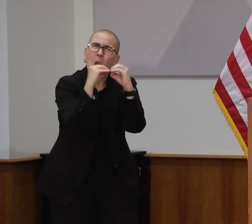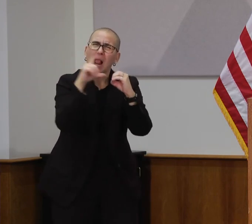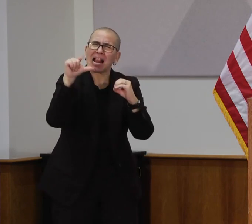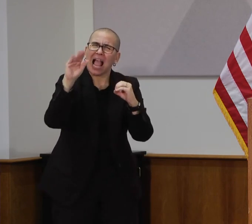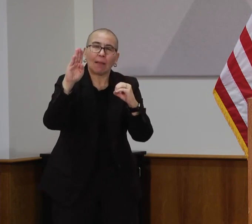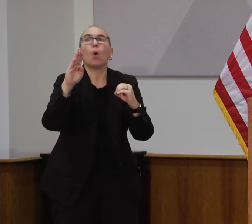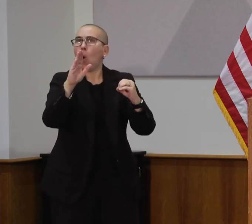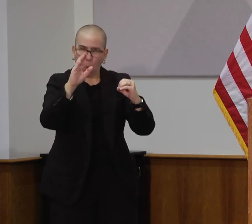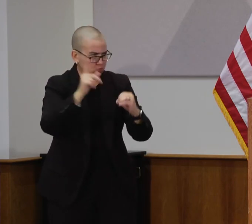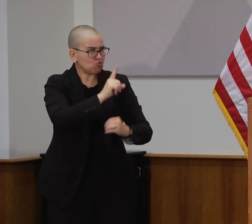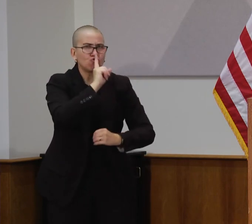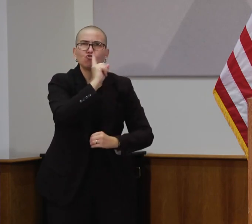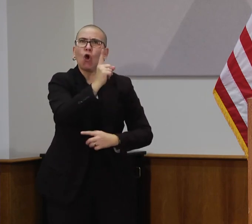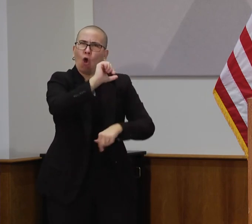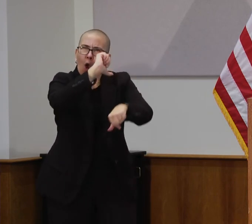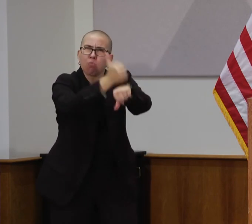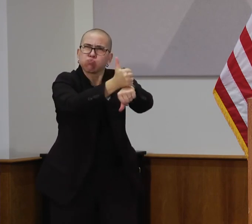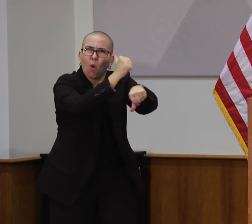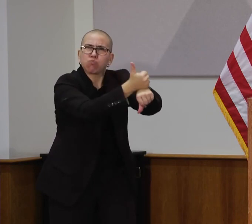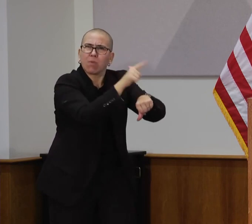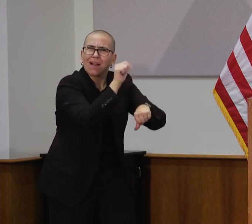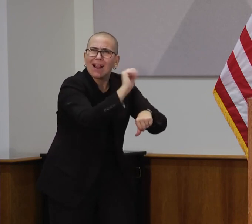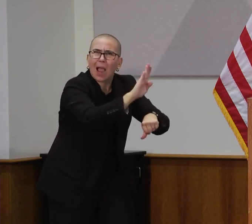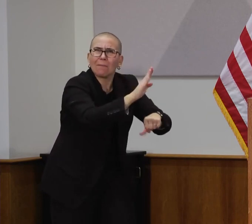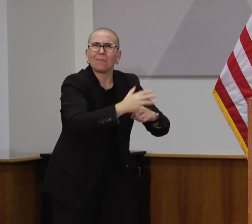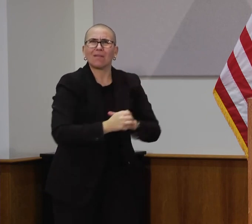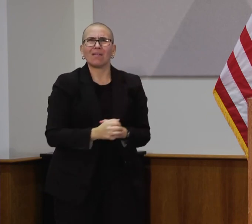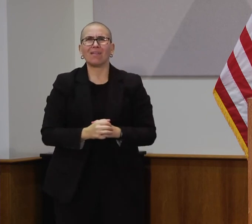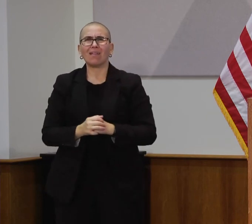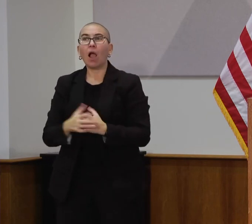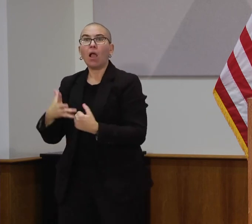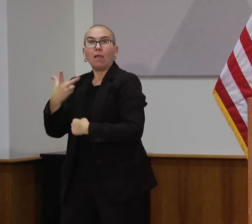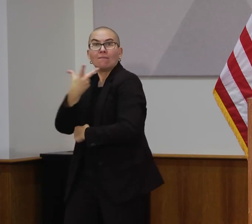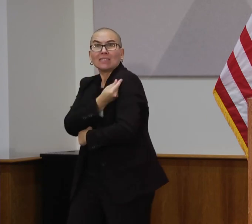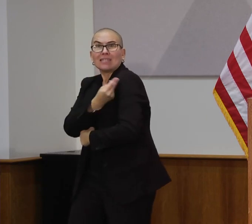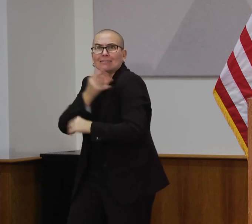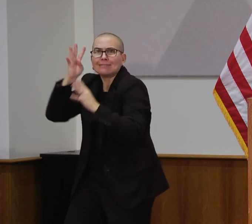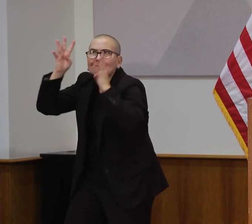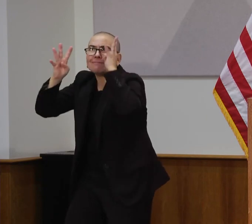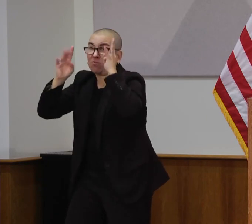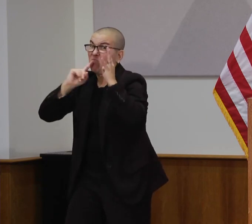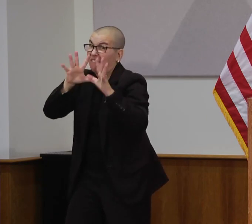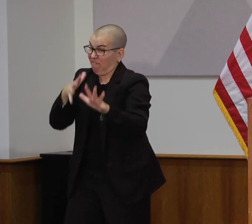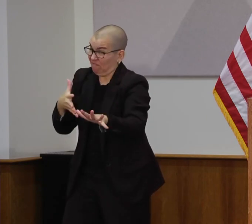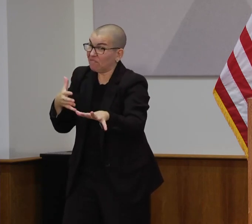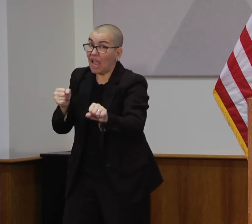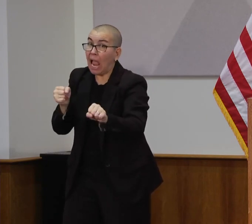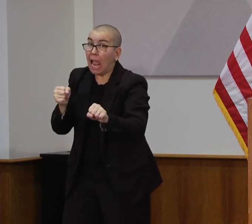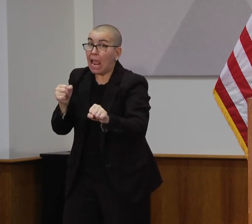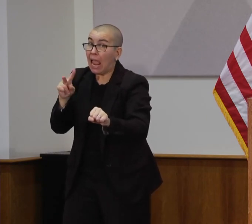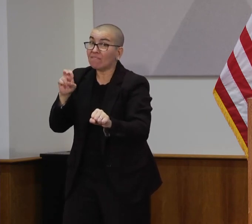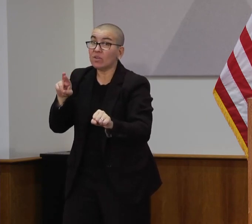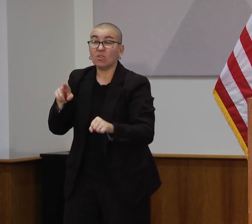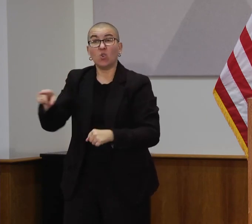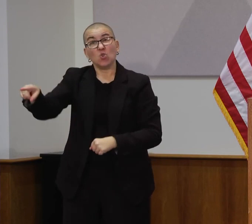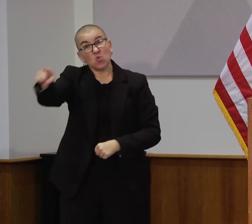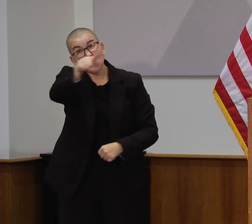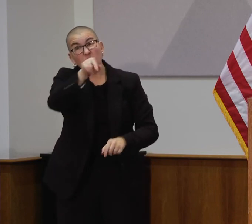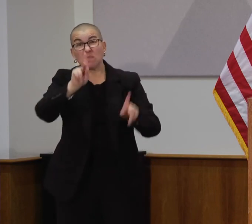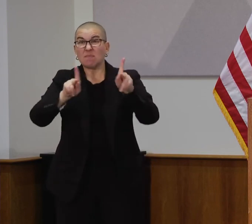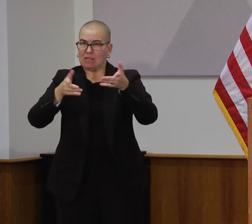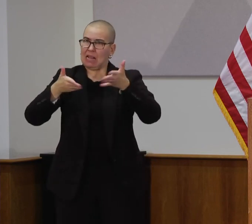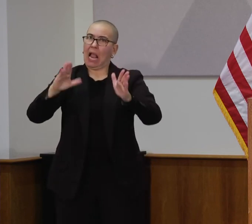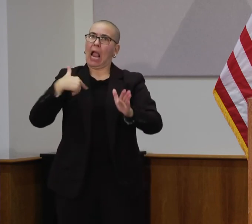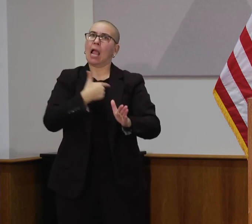hospital capacity and save lives throughout this entire summer. But why is it so hard now?